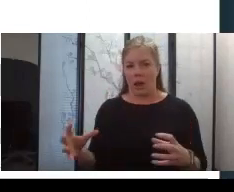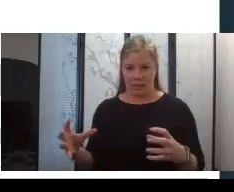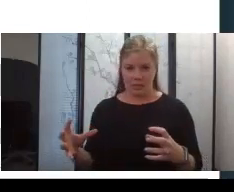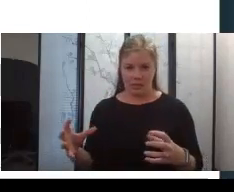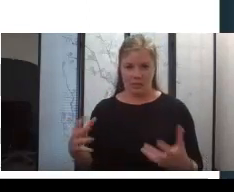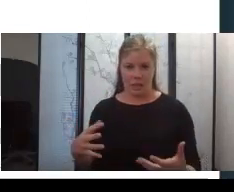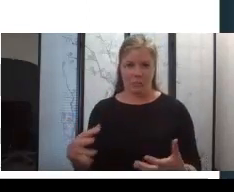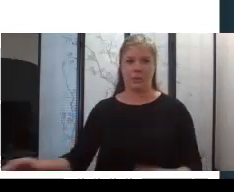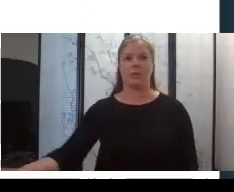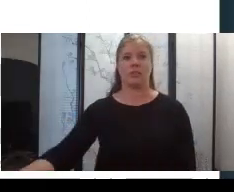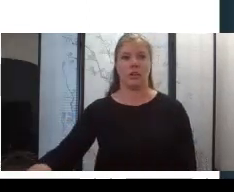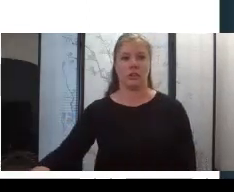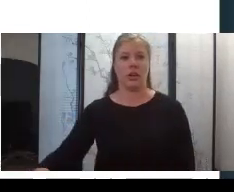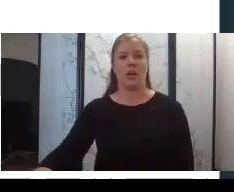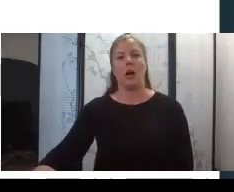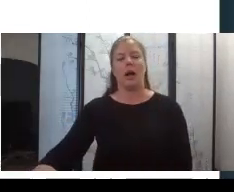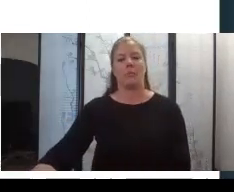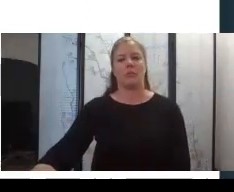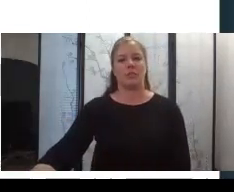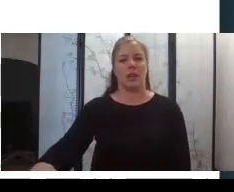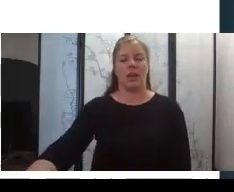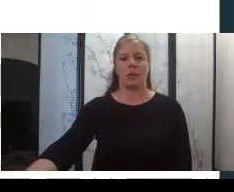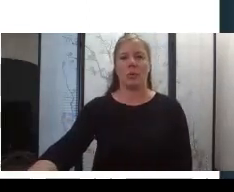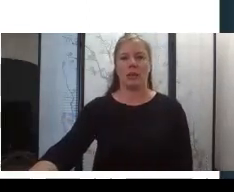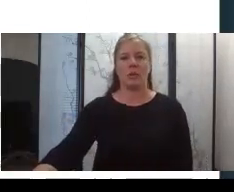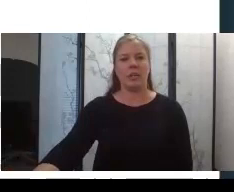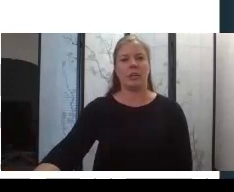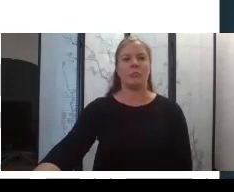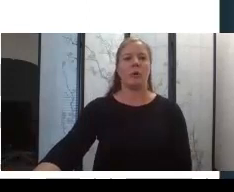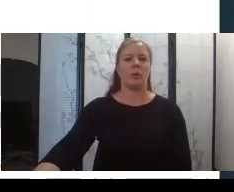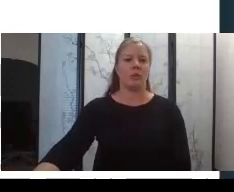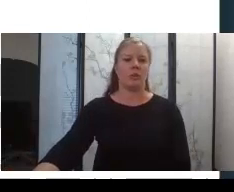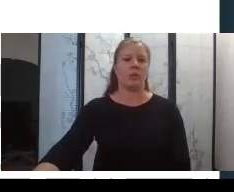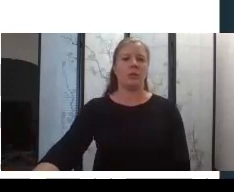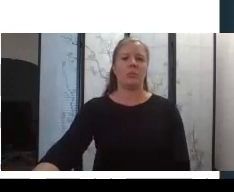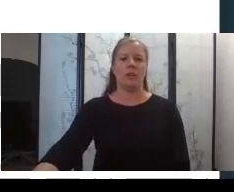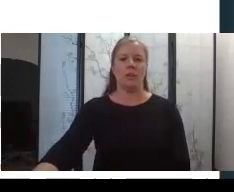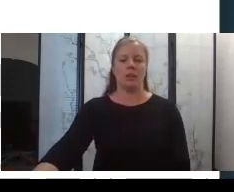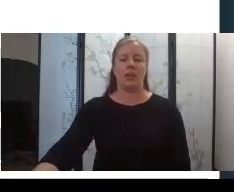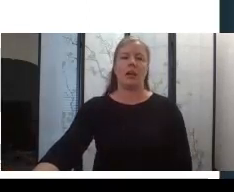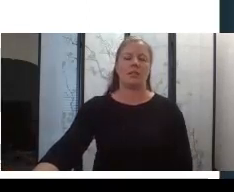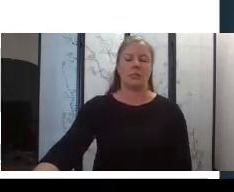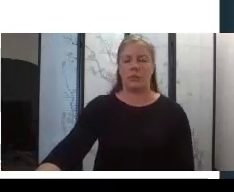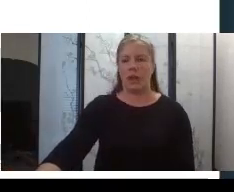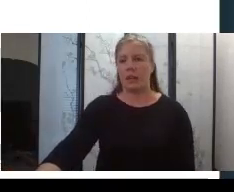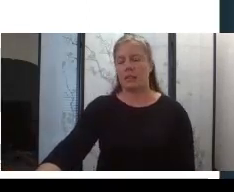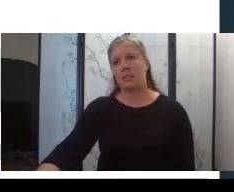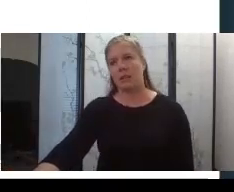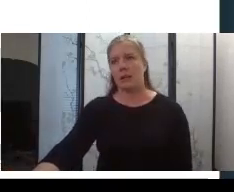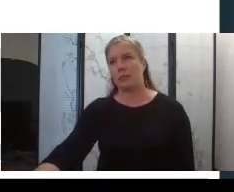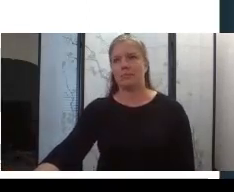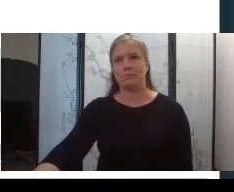topic comment type structure. Just a quick note here, modal being some of